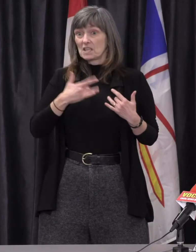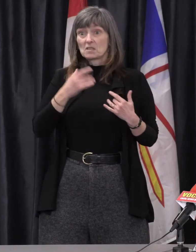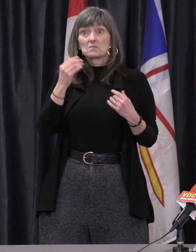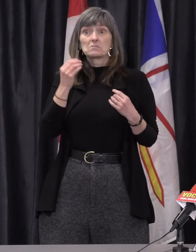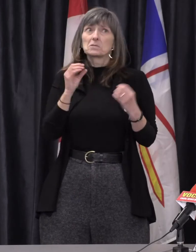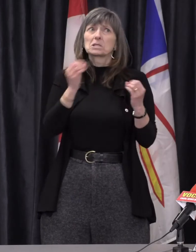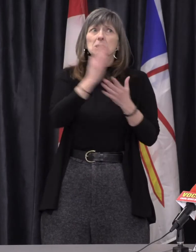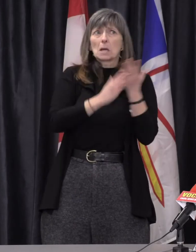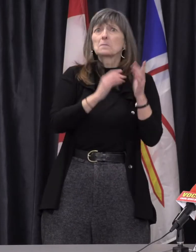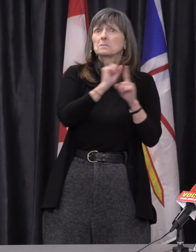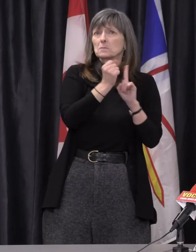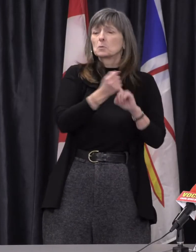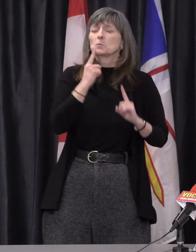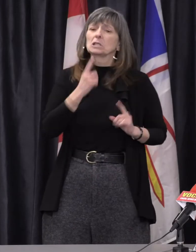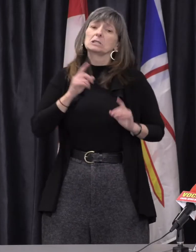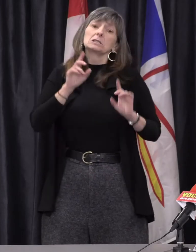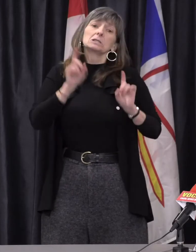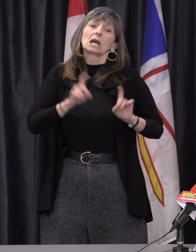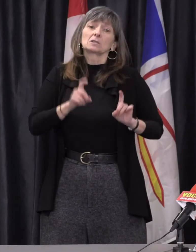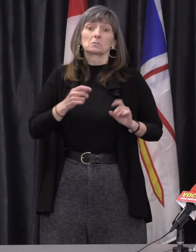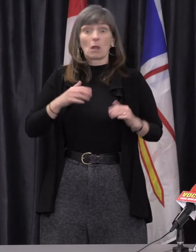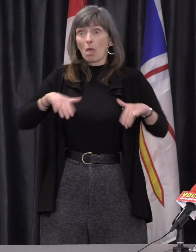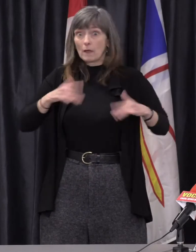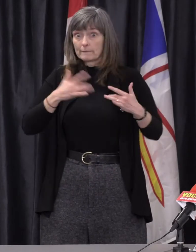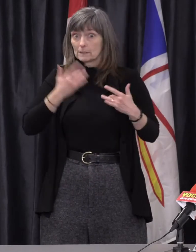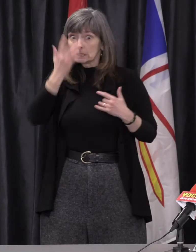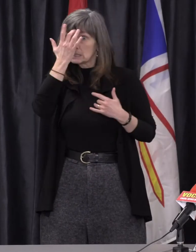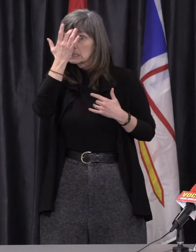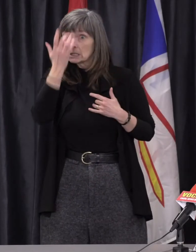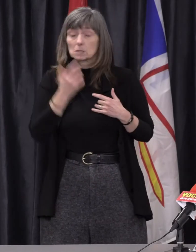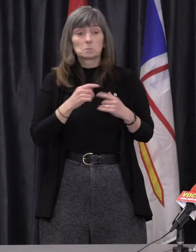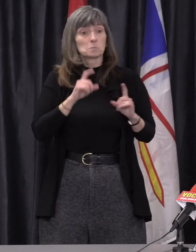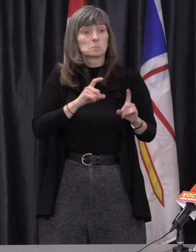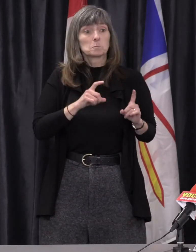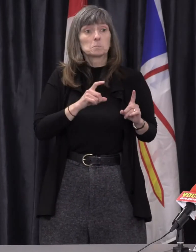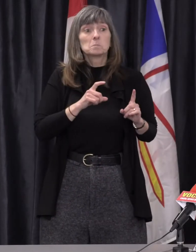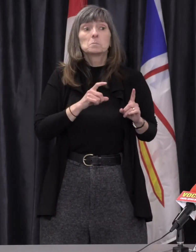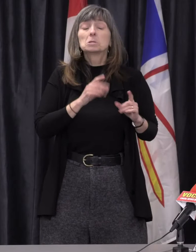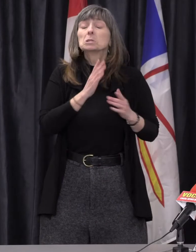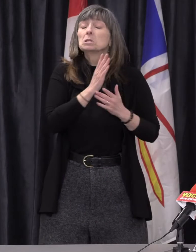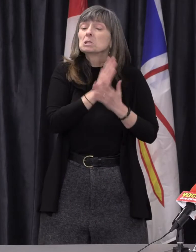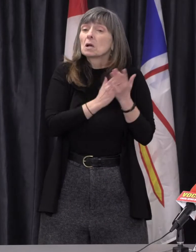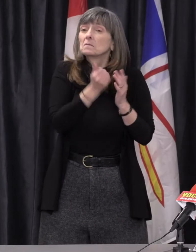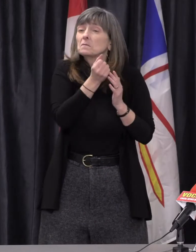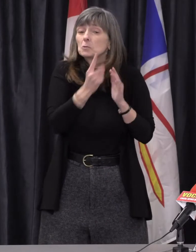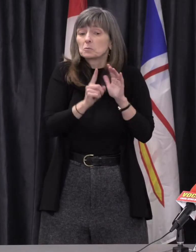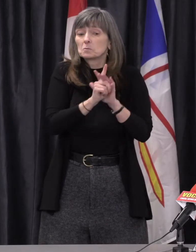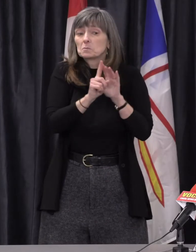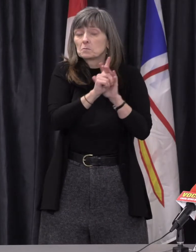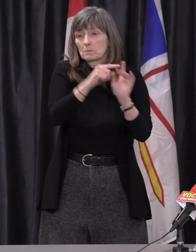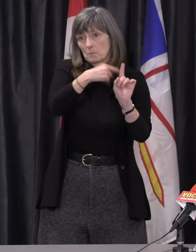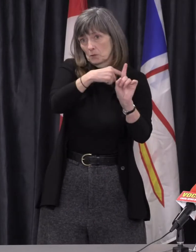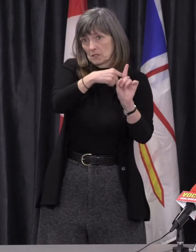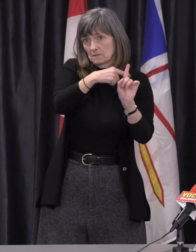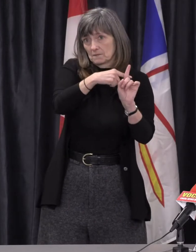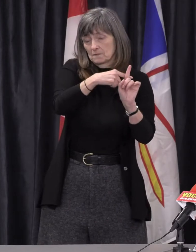in some situations, and they have been shown to be positive. But generally speaking, the best results